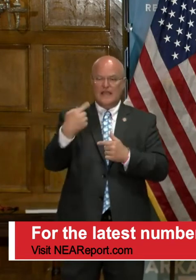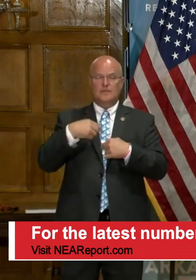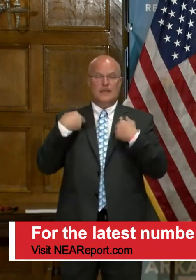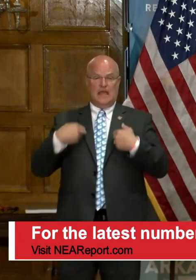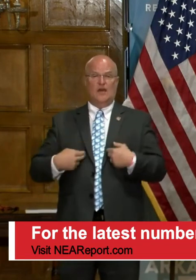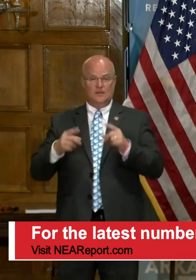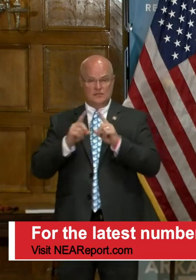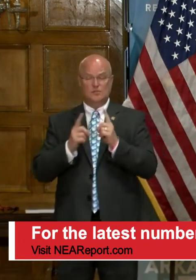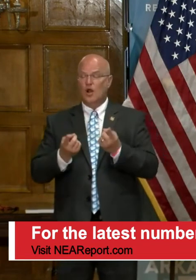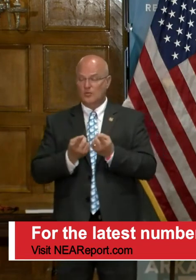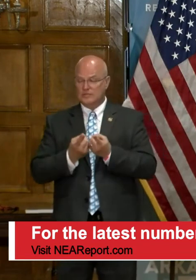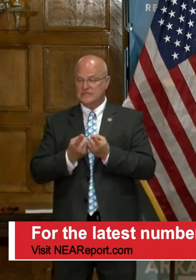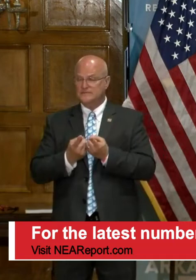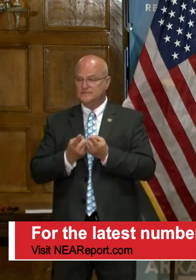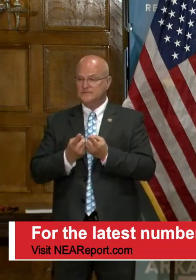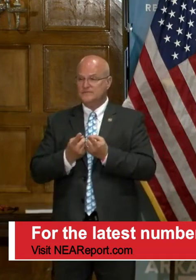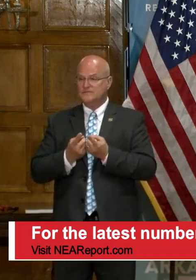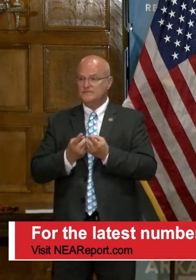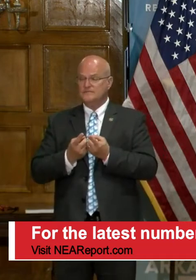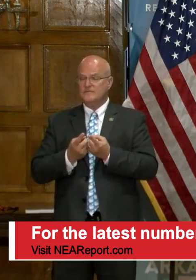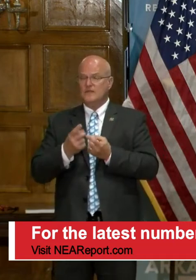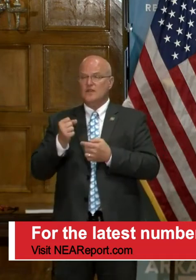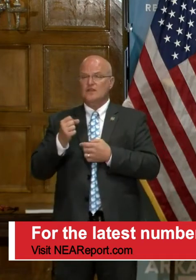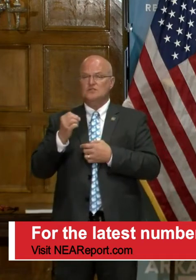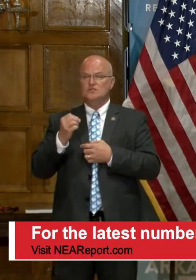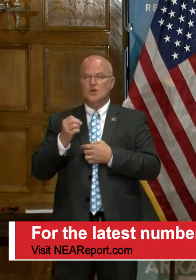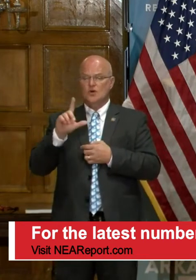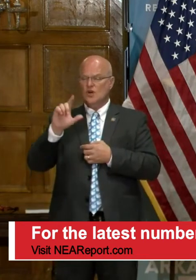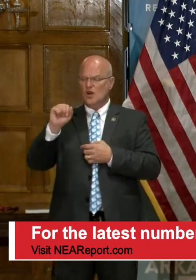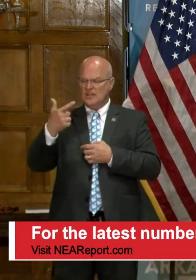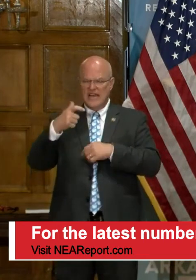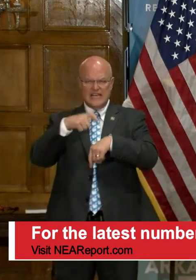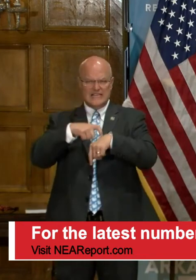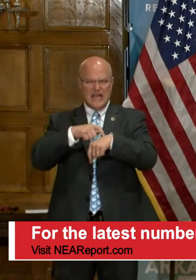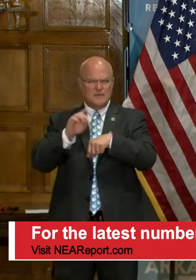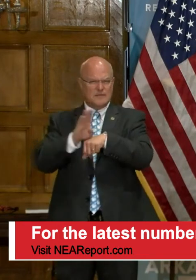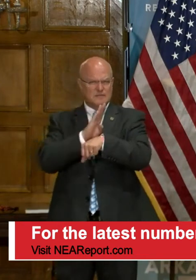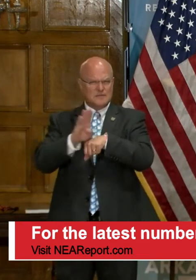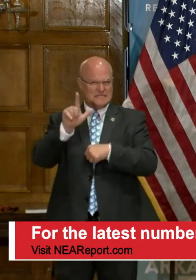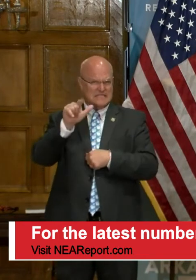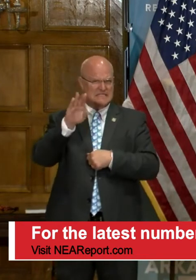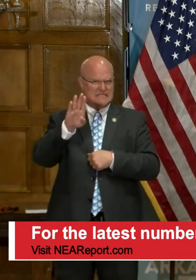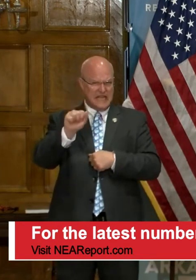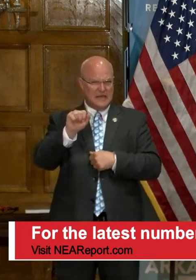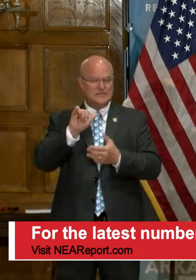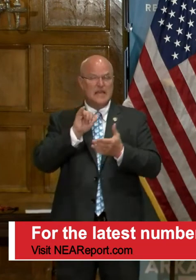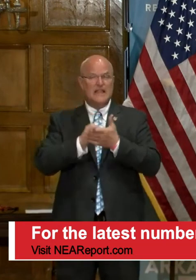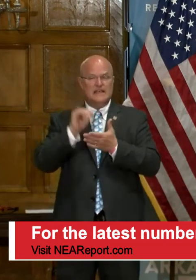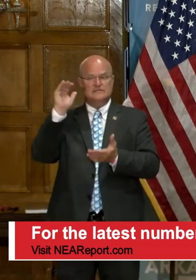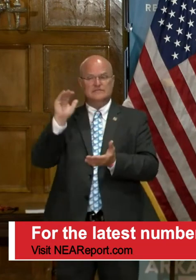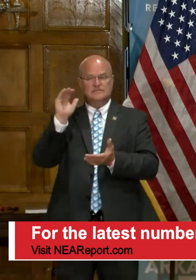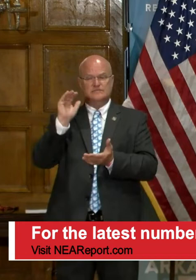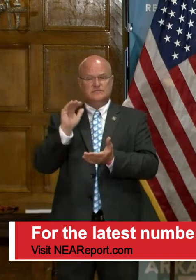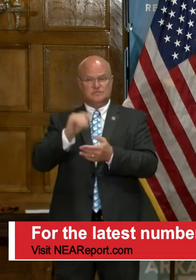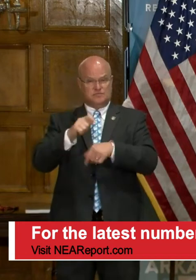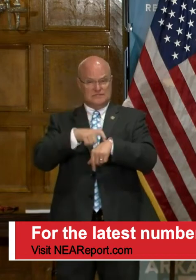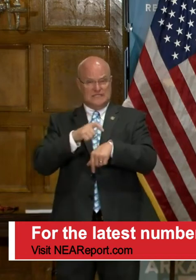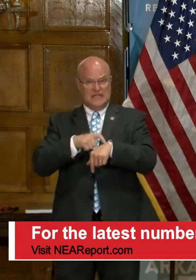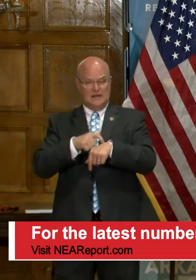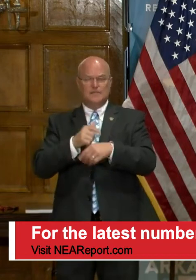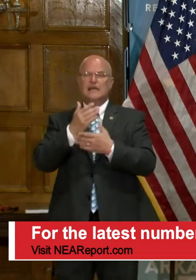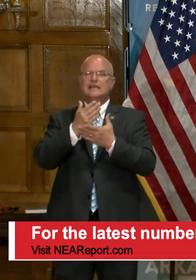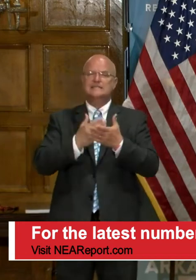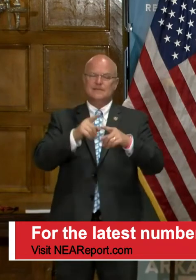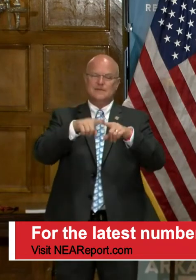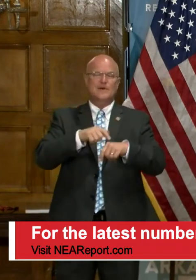health department. And so there's a lag time with the commercial labs. That's been decreasing, and some of it depends